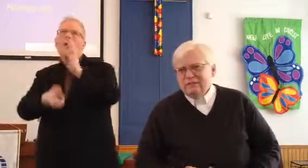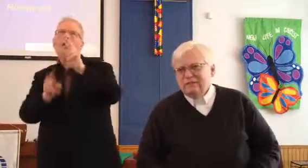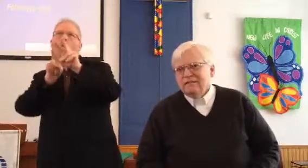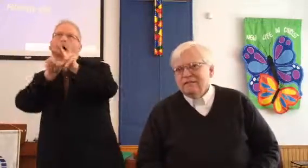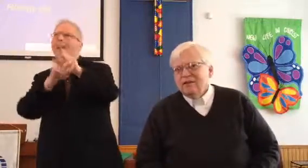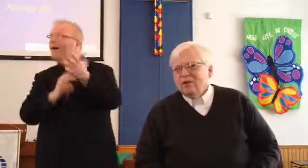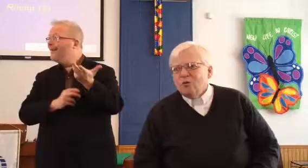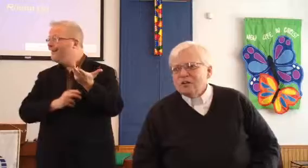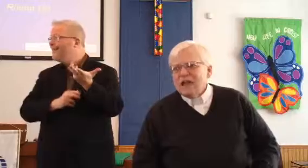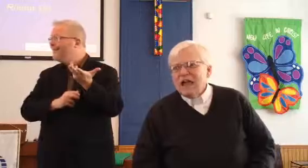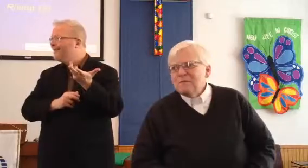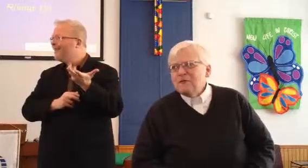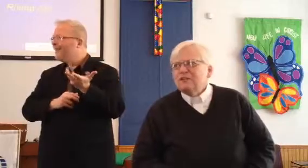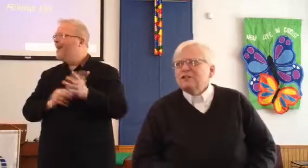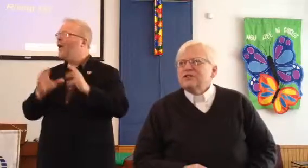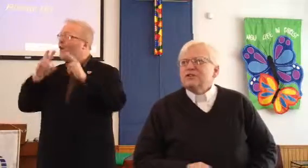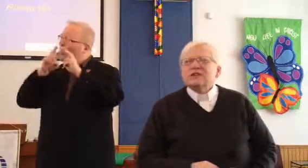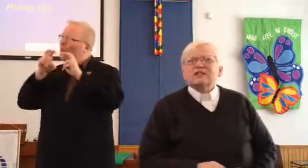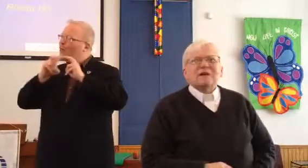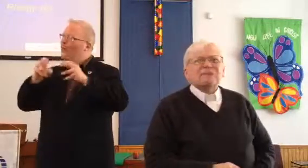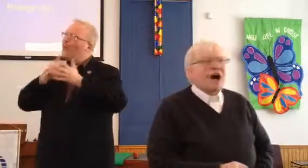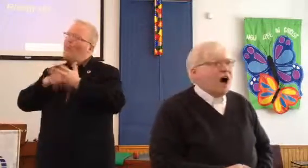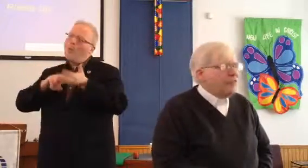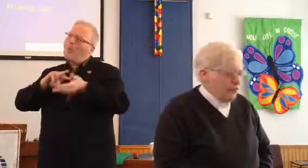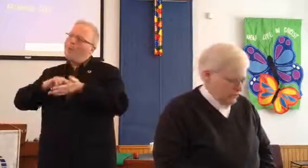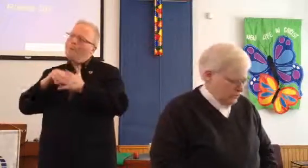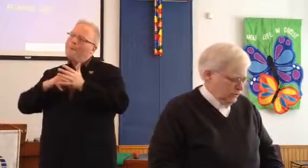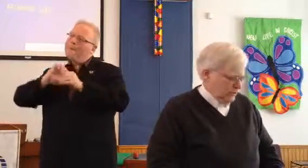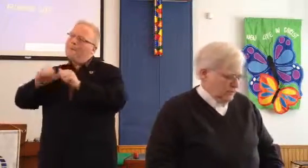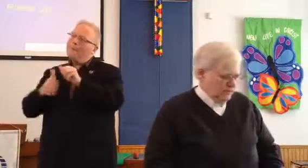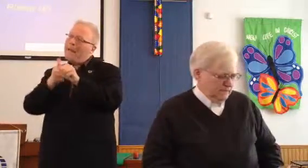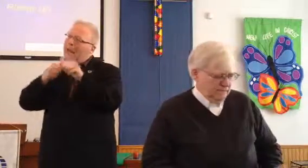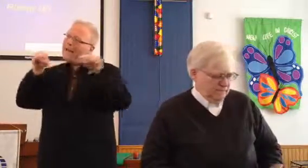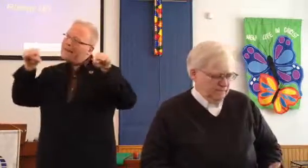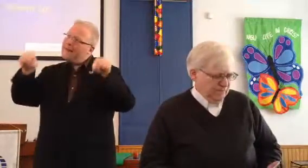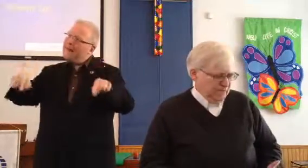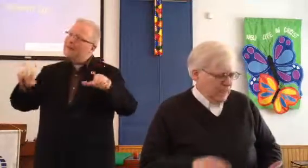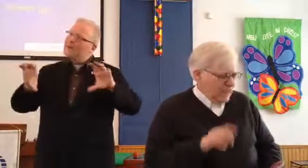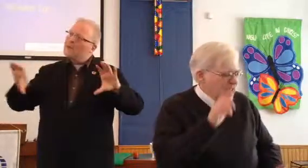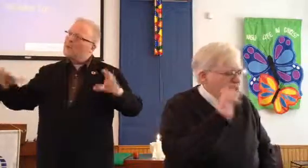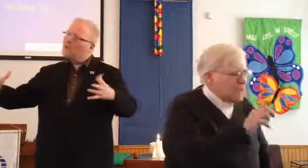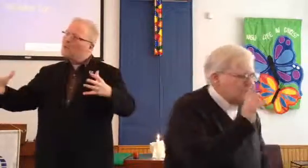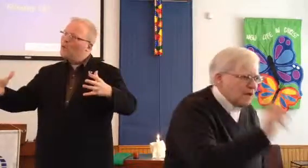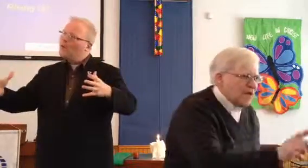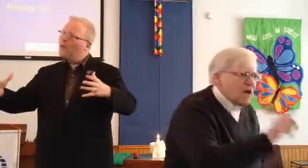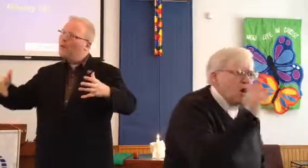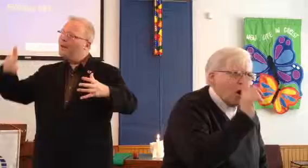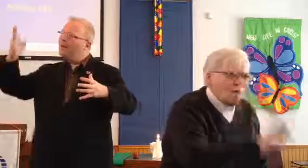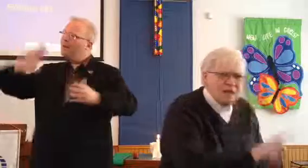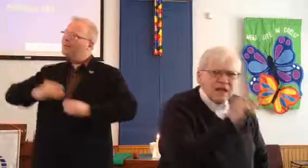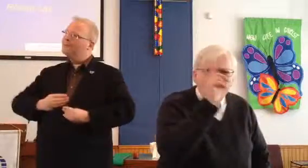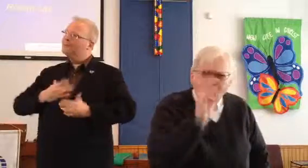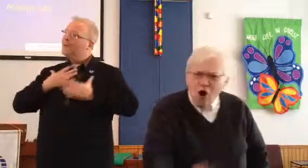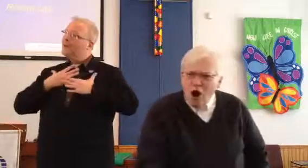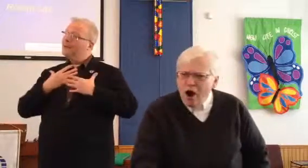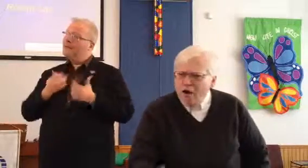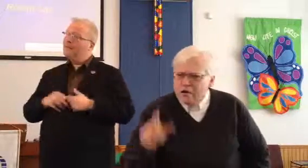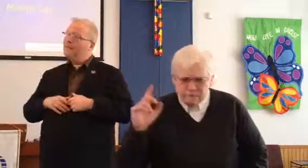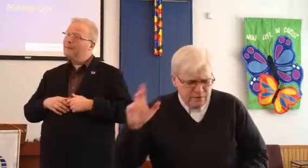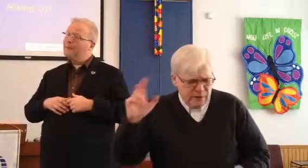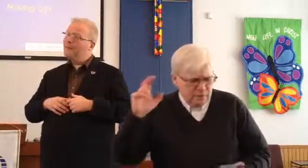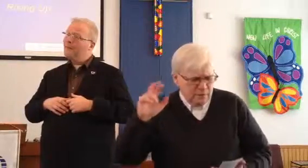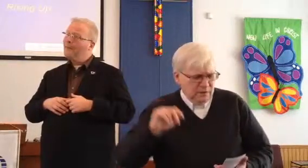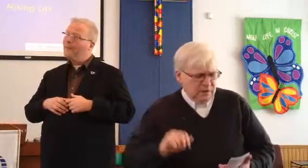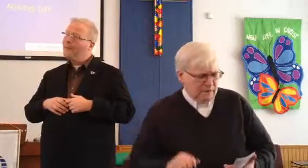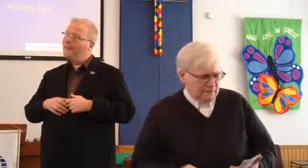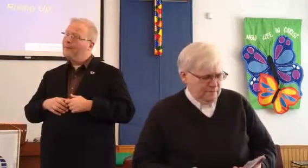community was able to accept others. It may be hard